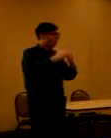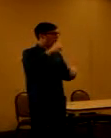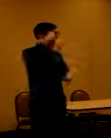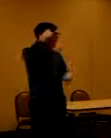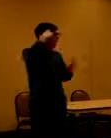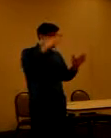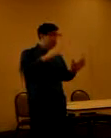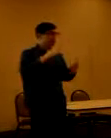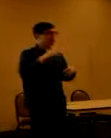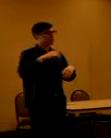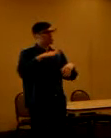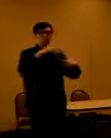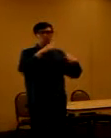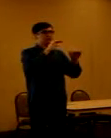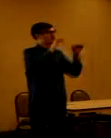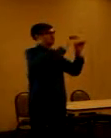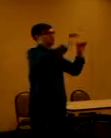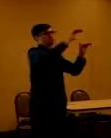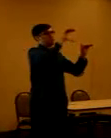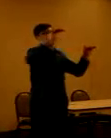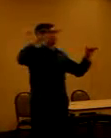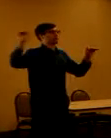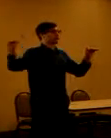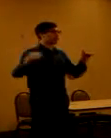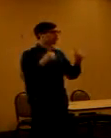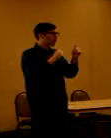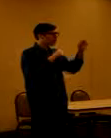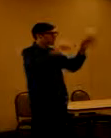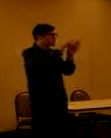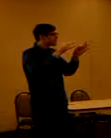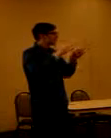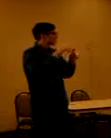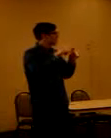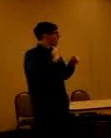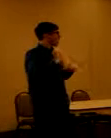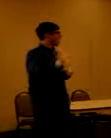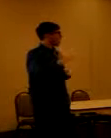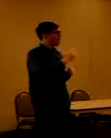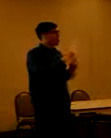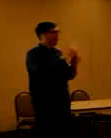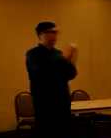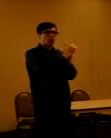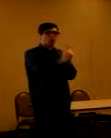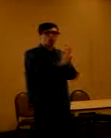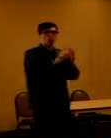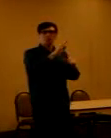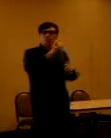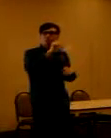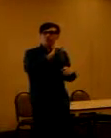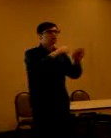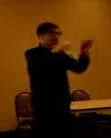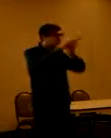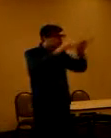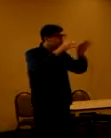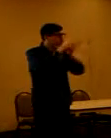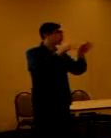and talk to all the officials and talk about our